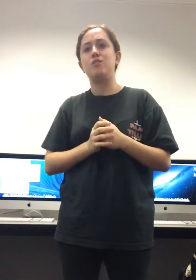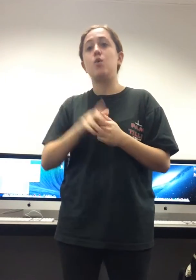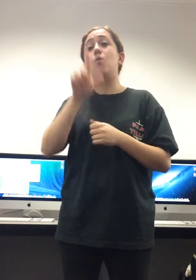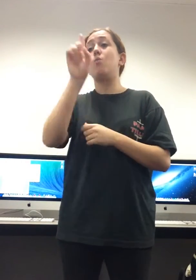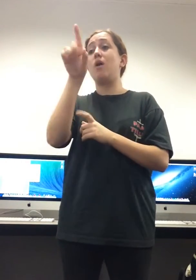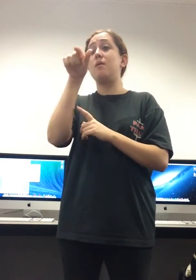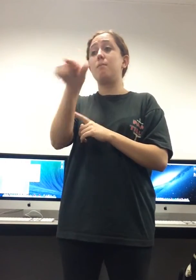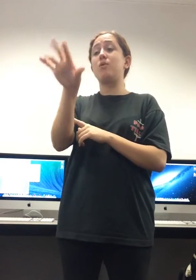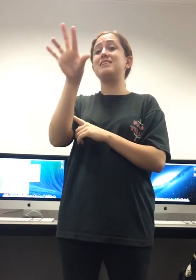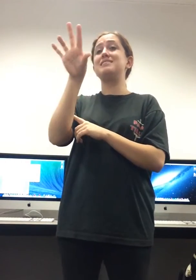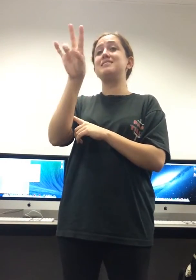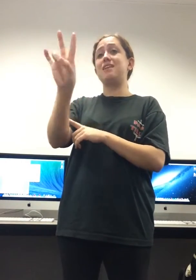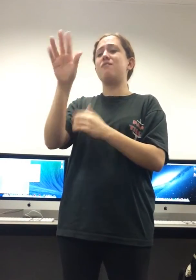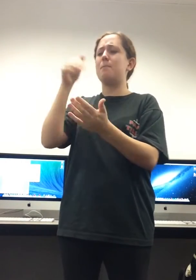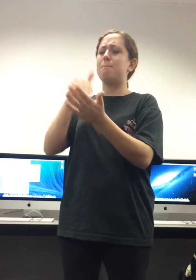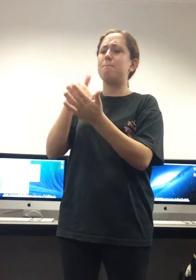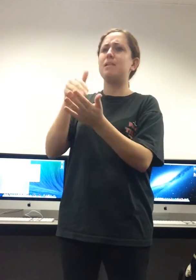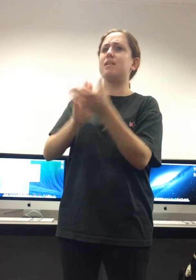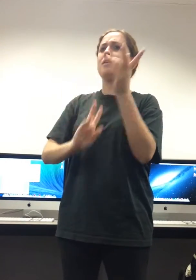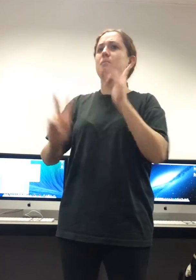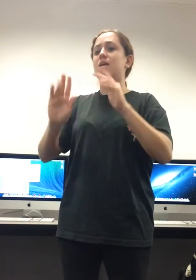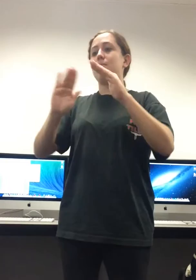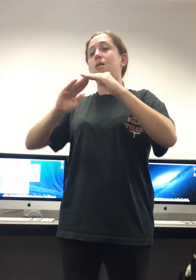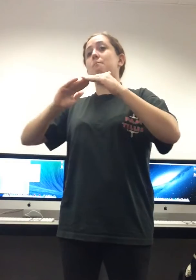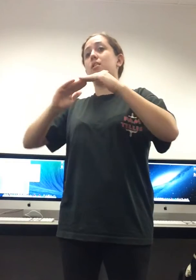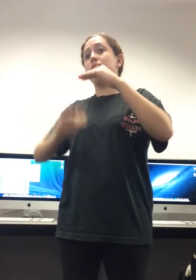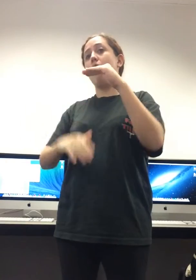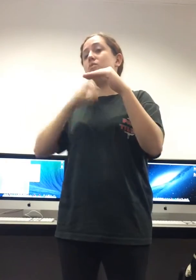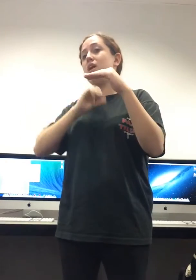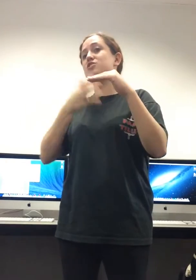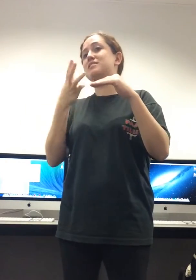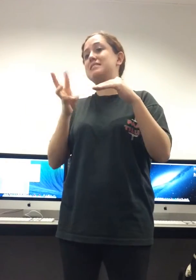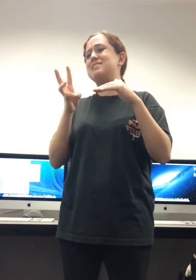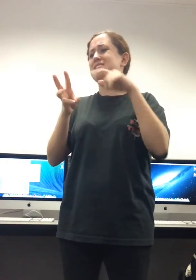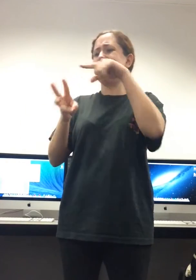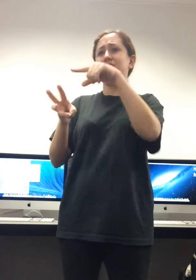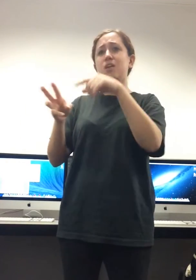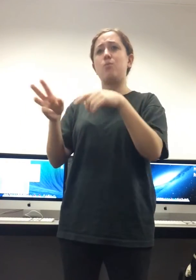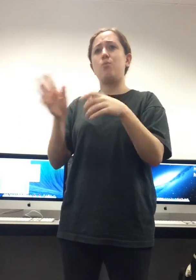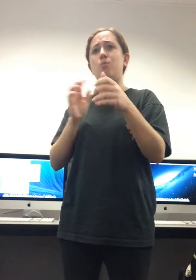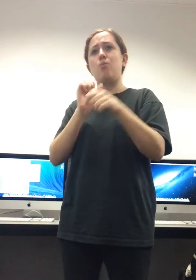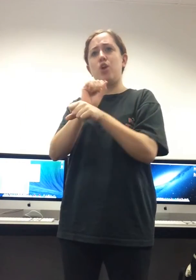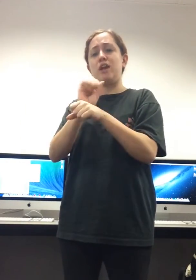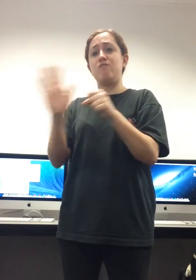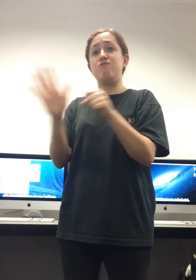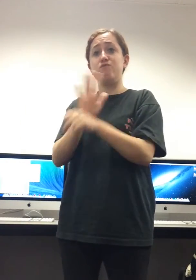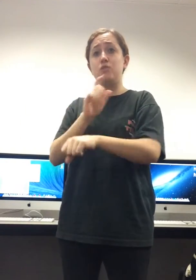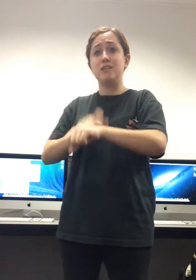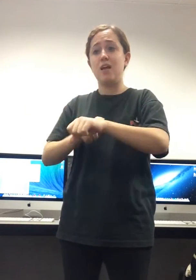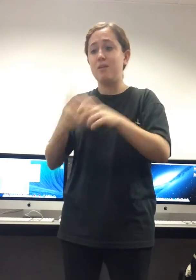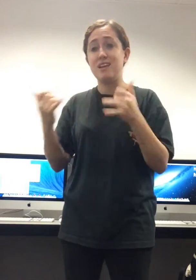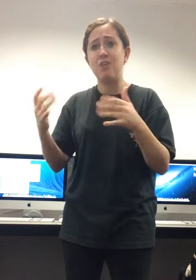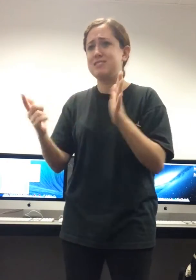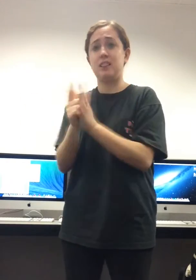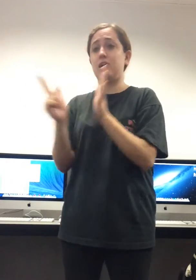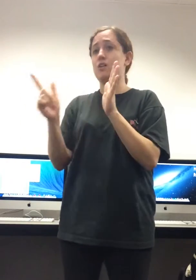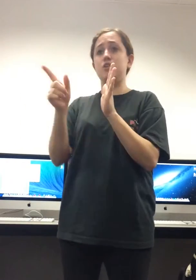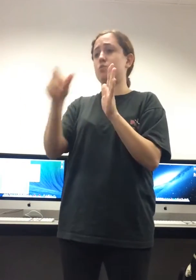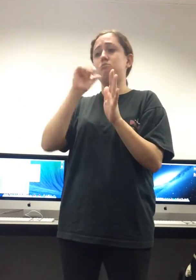people under the age of 16 working full-time. That's illegal now. You can't do that.